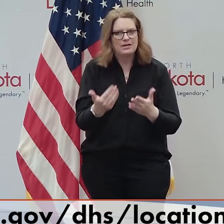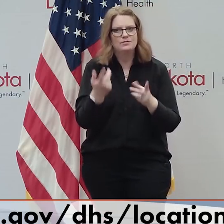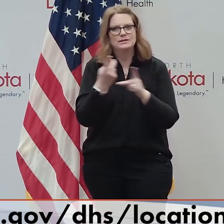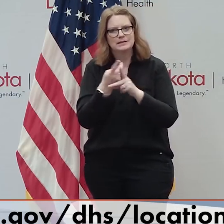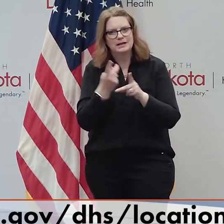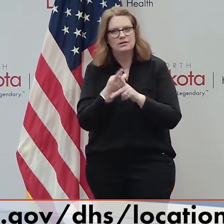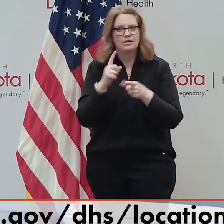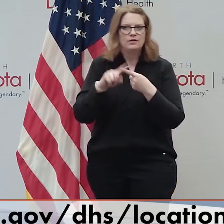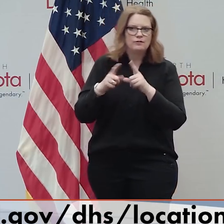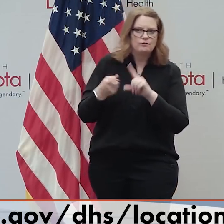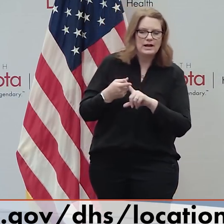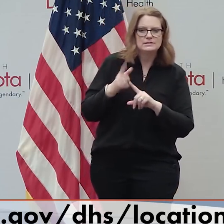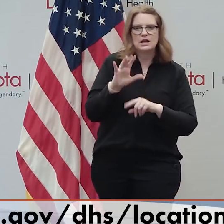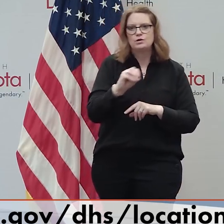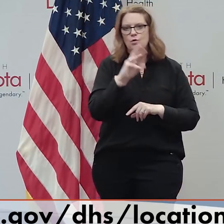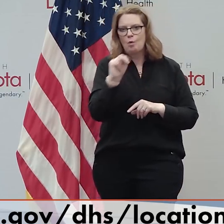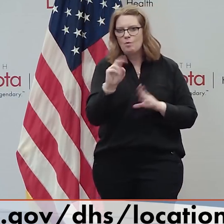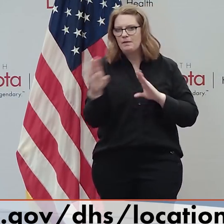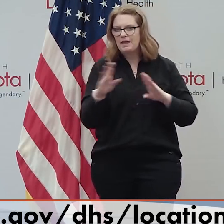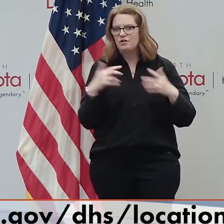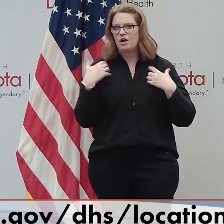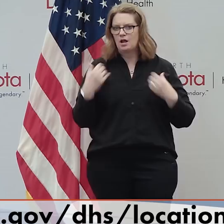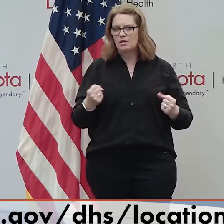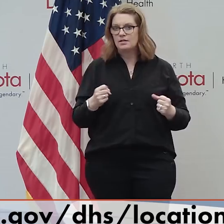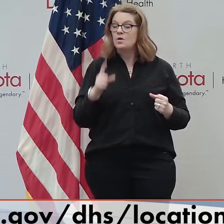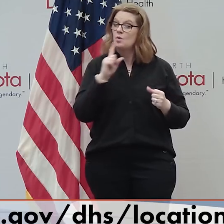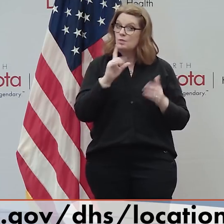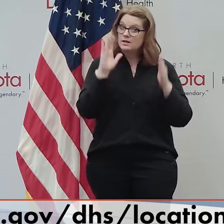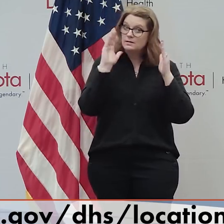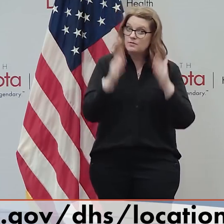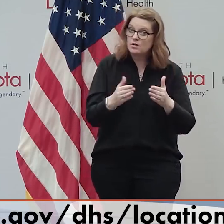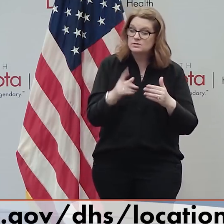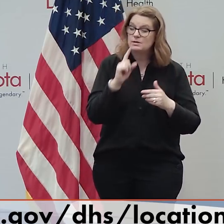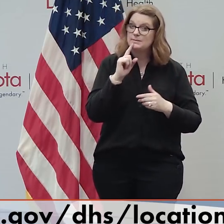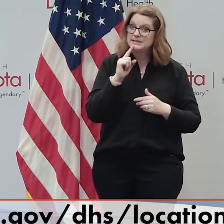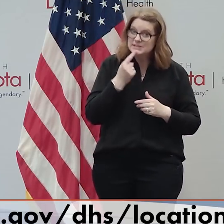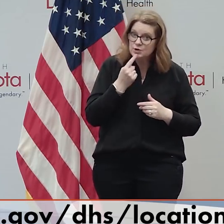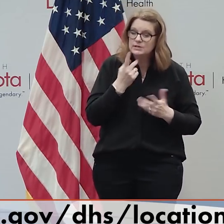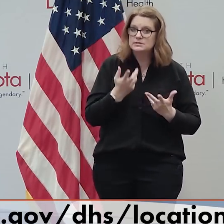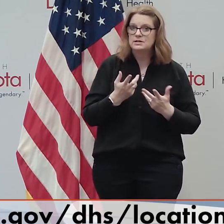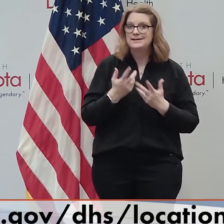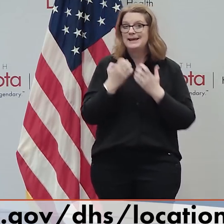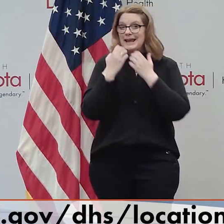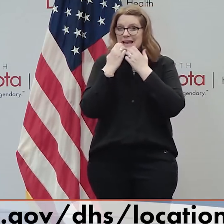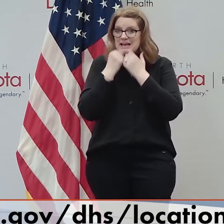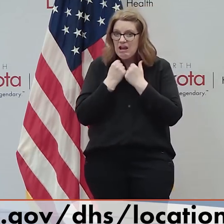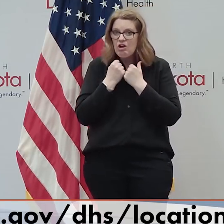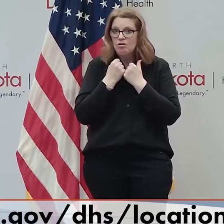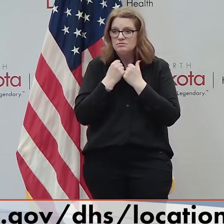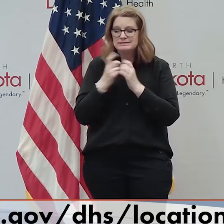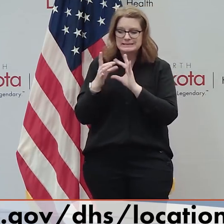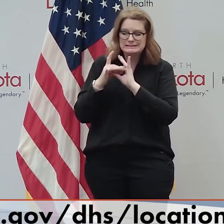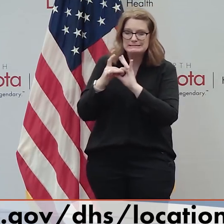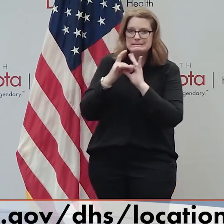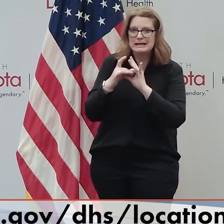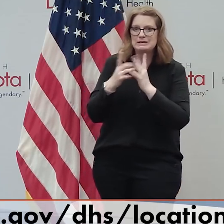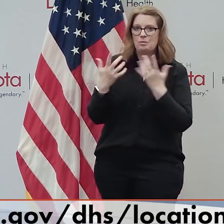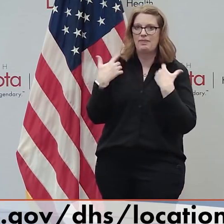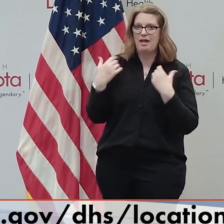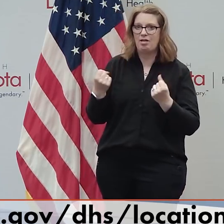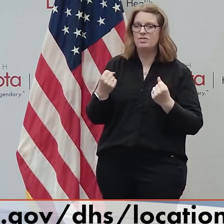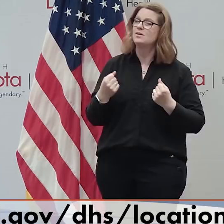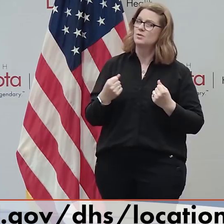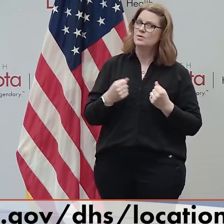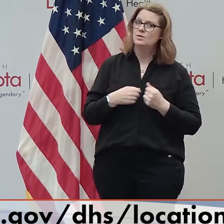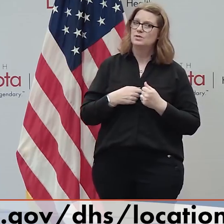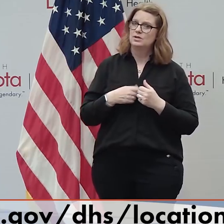and friends' behavioral health. Take it seriously and help guide people. Care enough to help guide people to get connected with health. It's one way to show